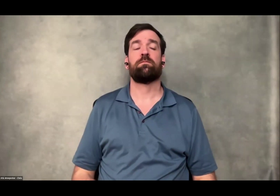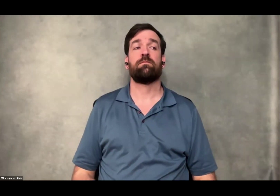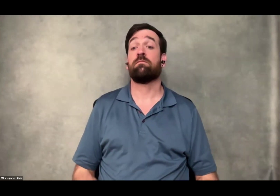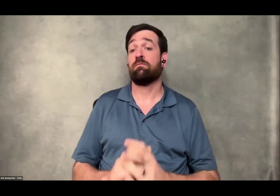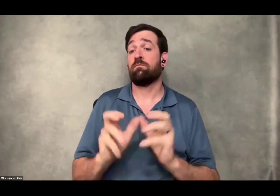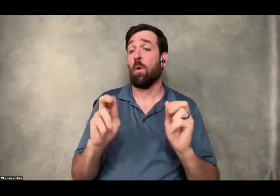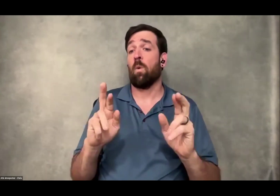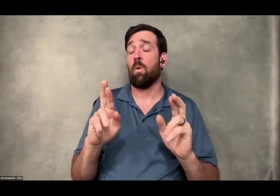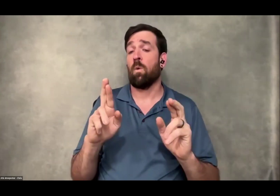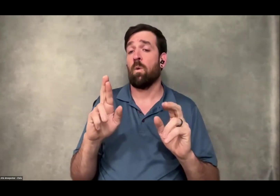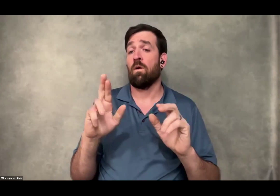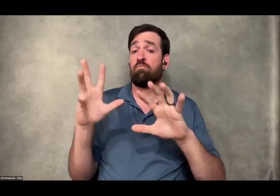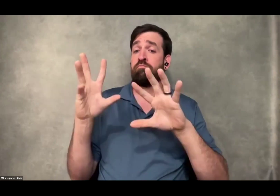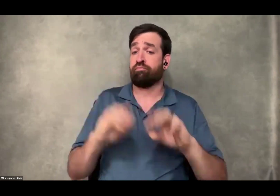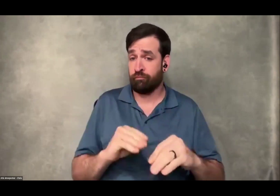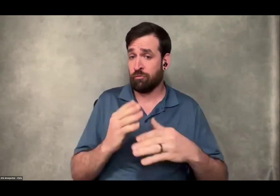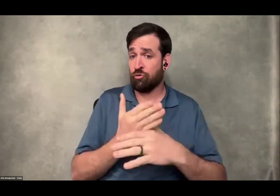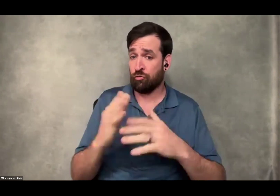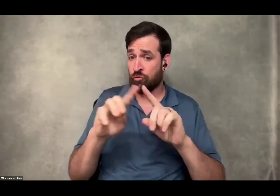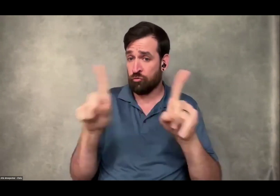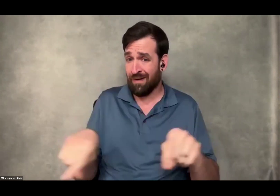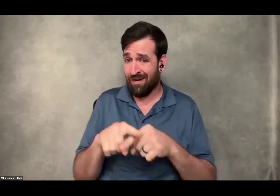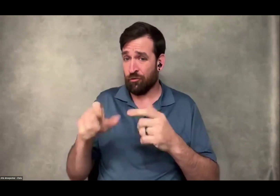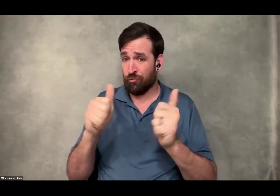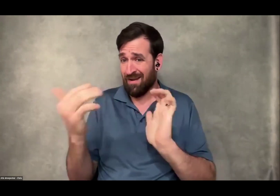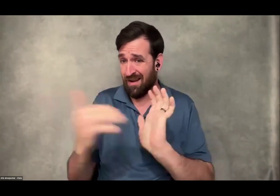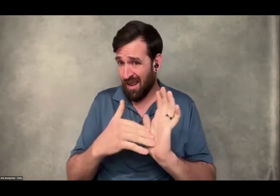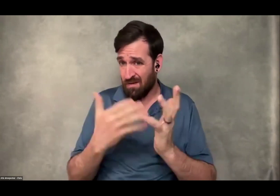Or you could retry the screen share and see if it works.